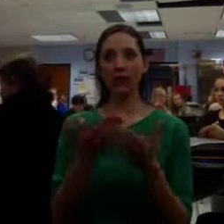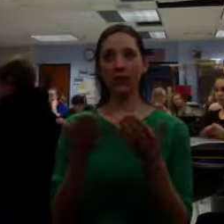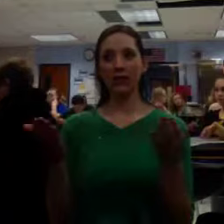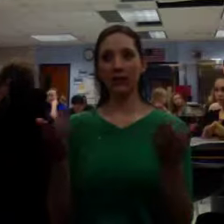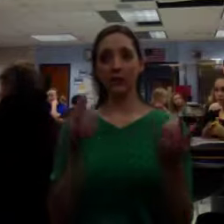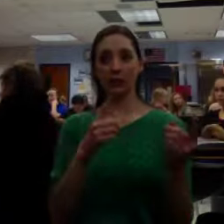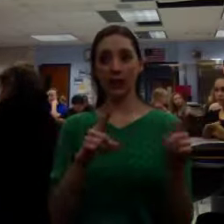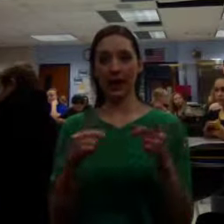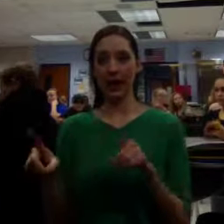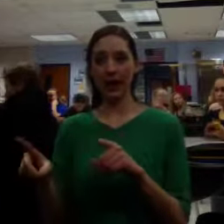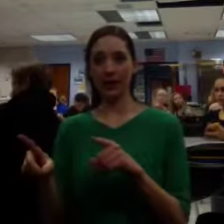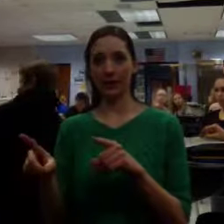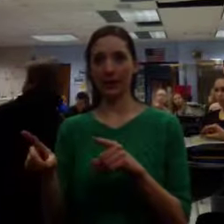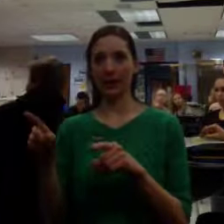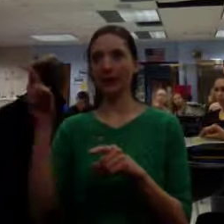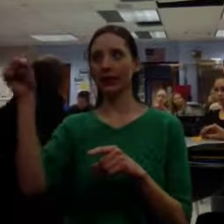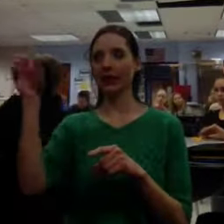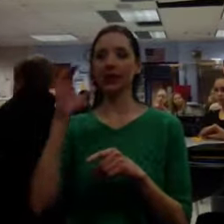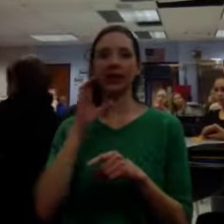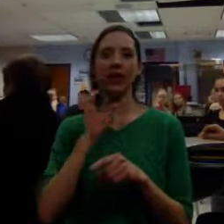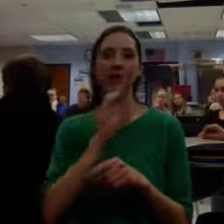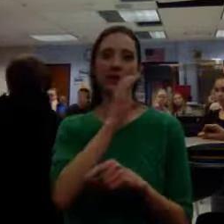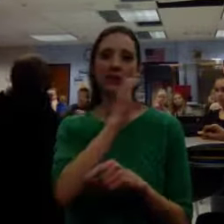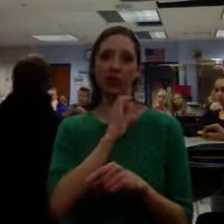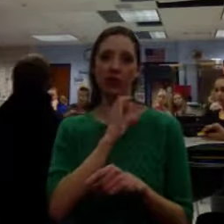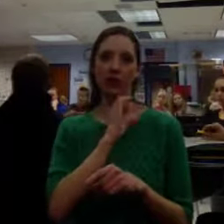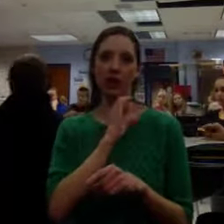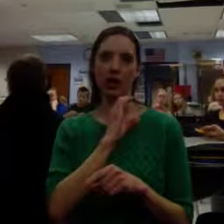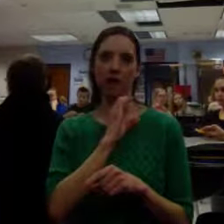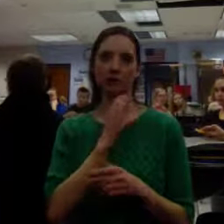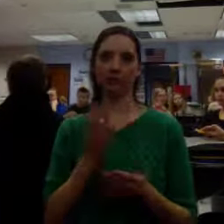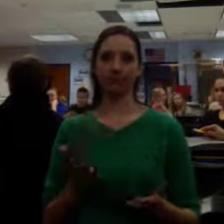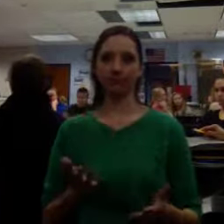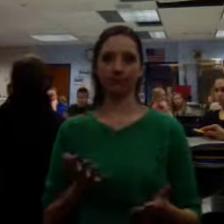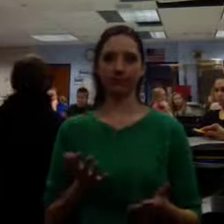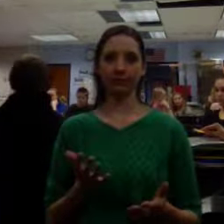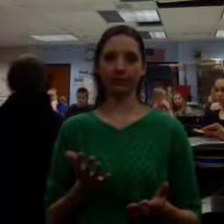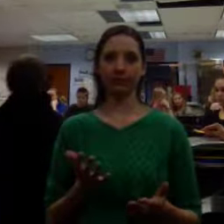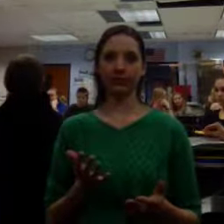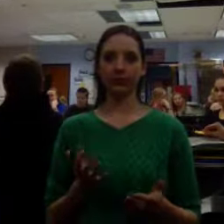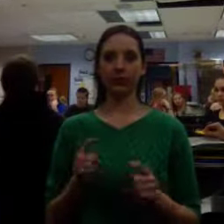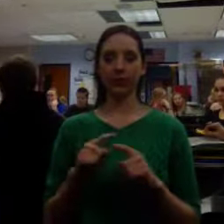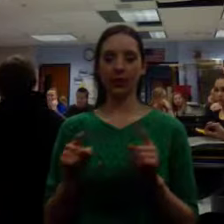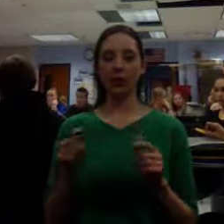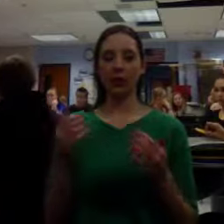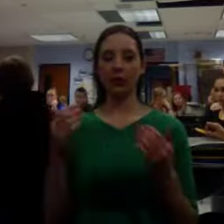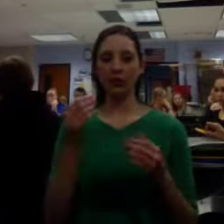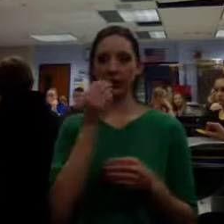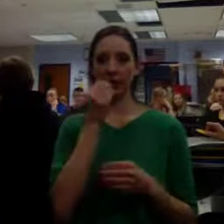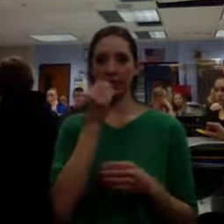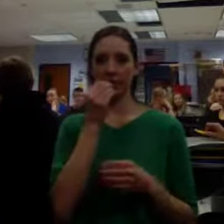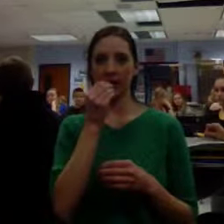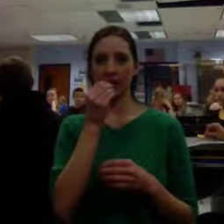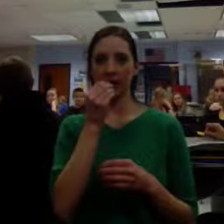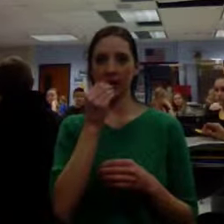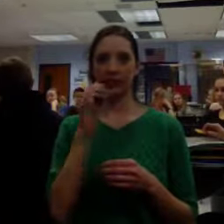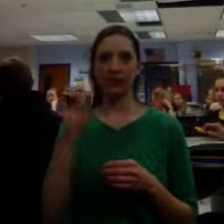We'll take pictures. We'll watch you as best as we can. We'll have the snack in here, okay? There will also be a salad